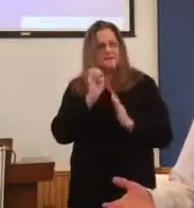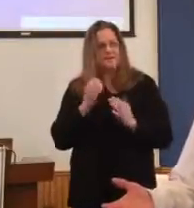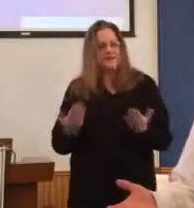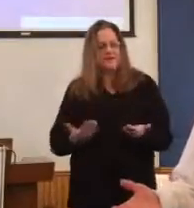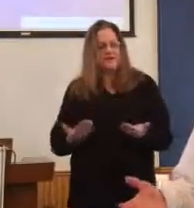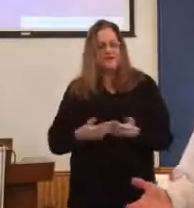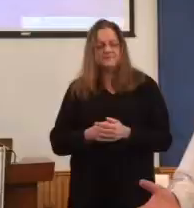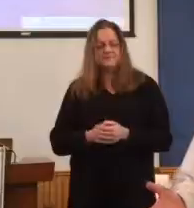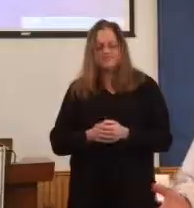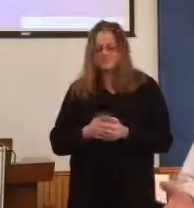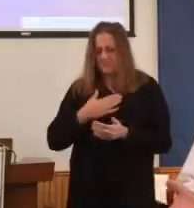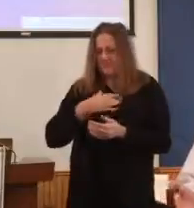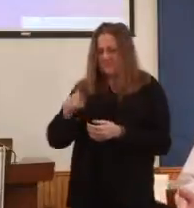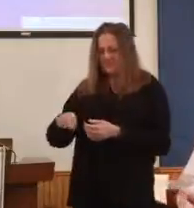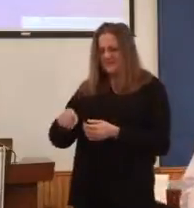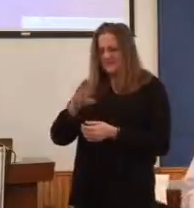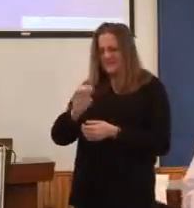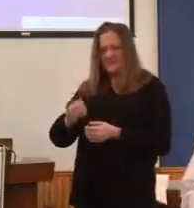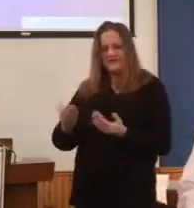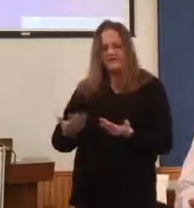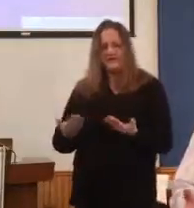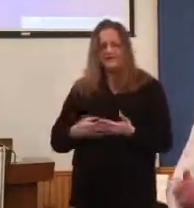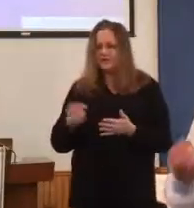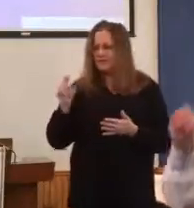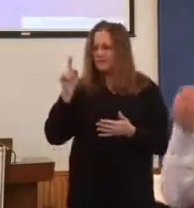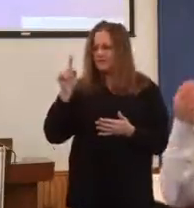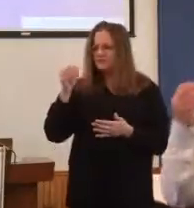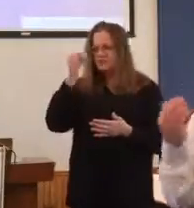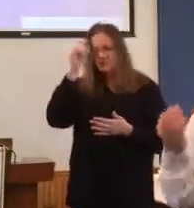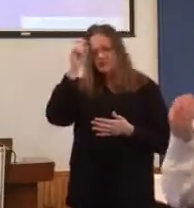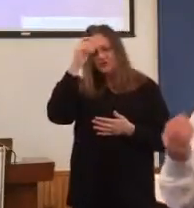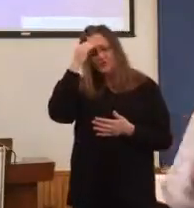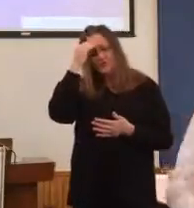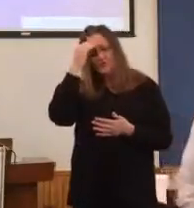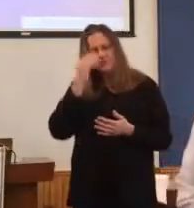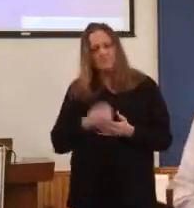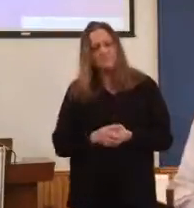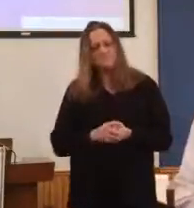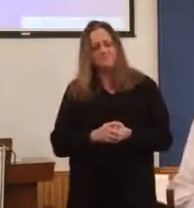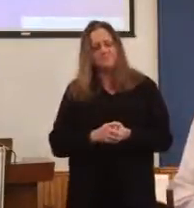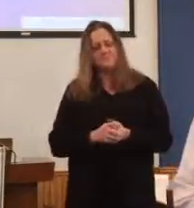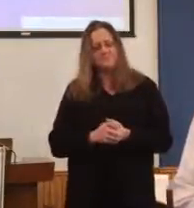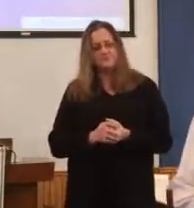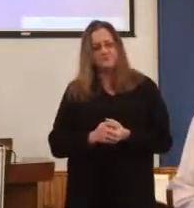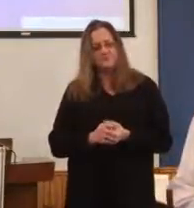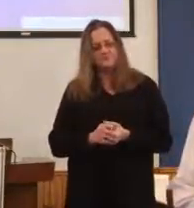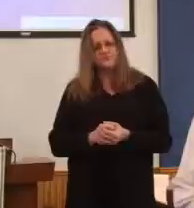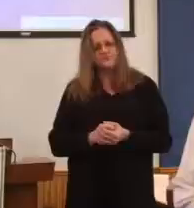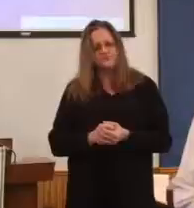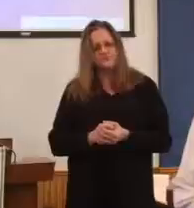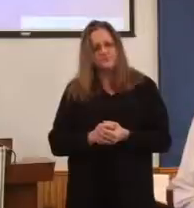This is where I'm supposed to be. You should know. You should know.